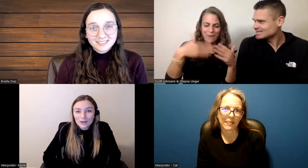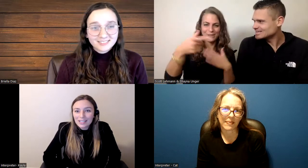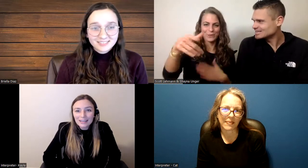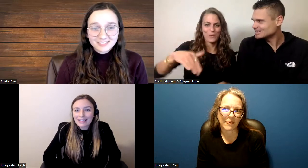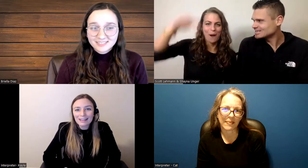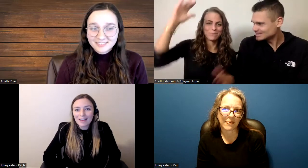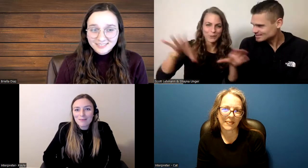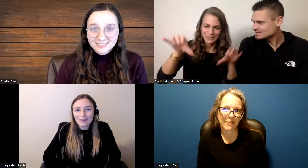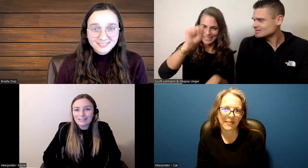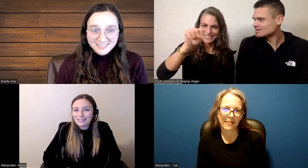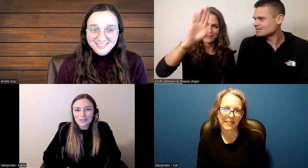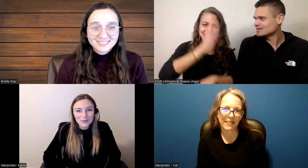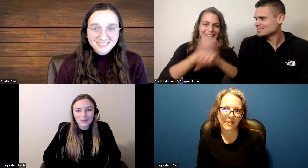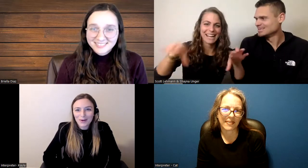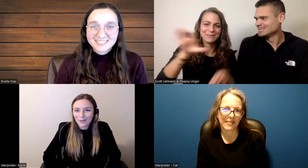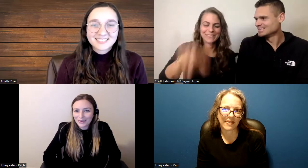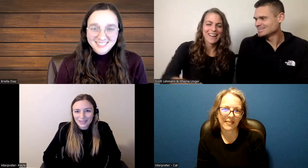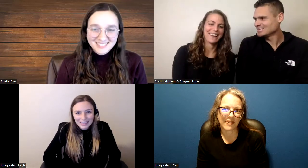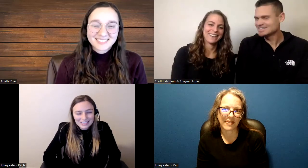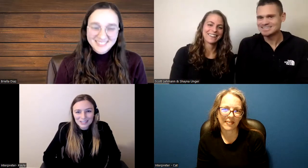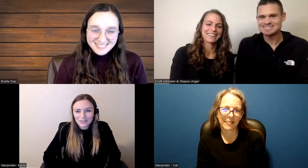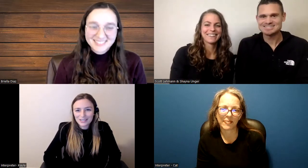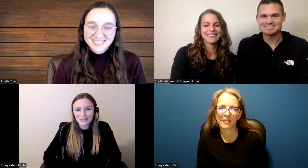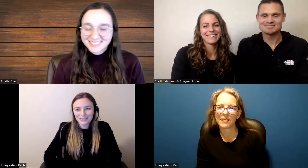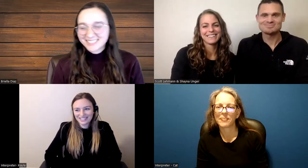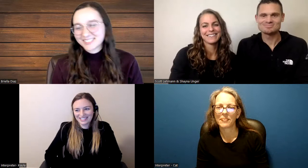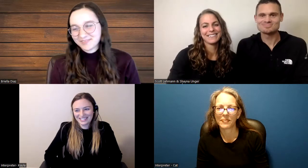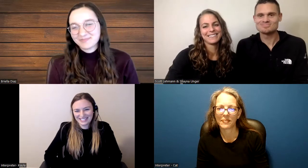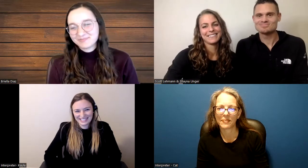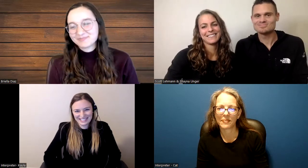And your son can climb a mountain too, you know, your kids can do it too.